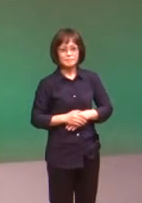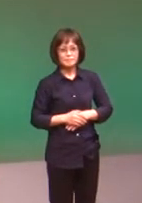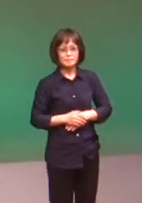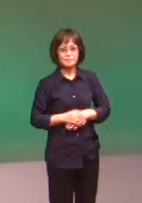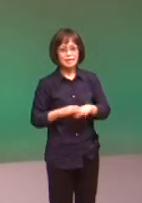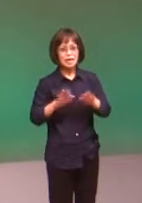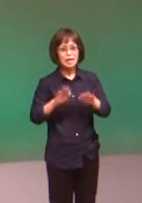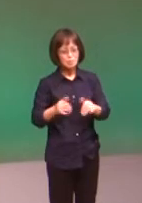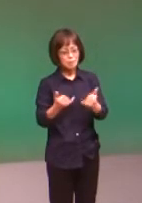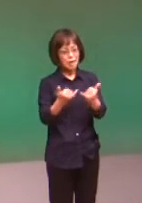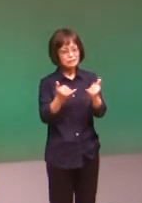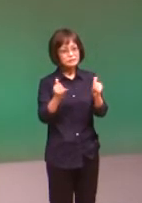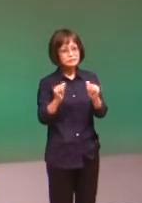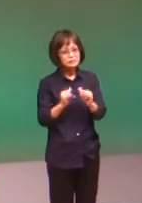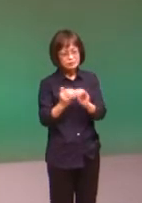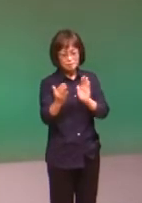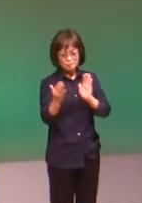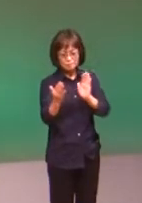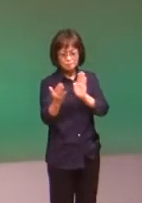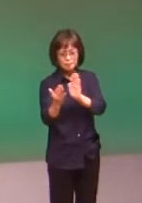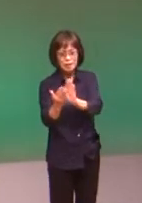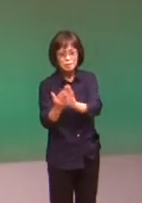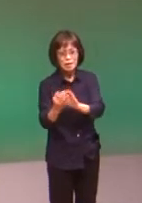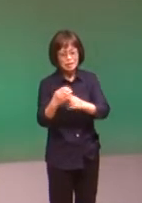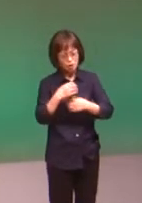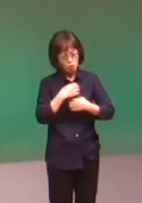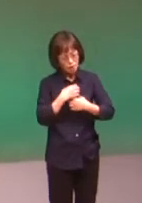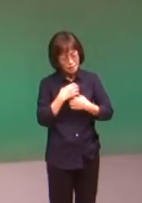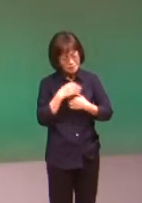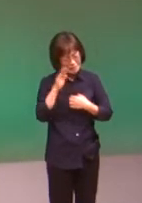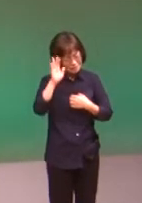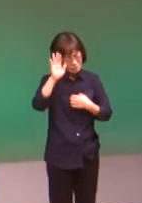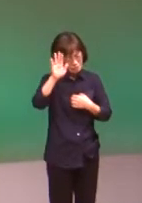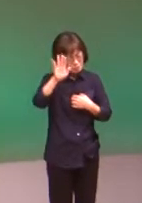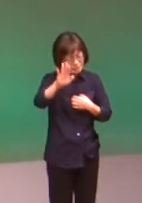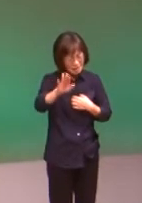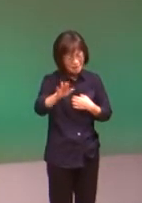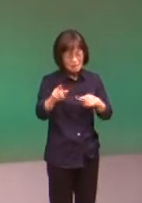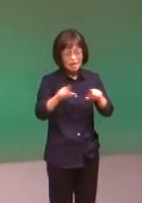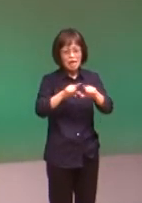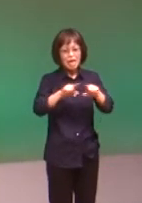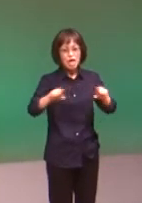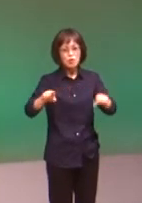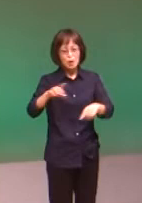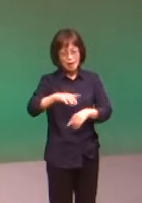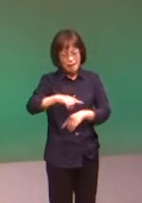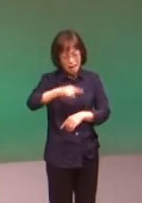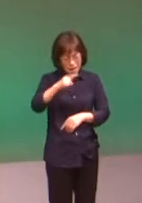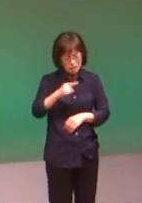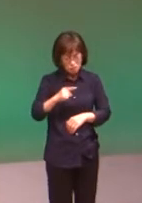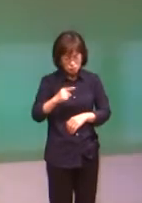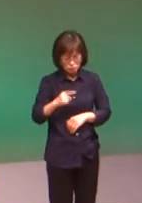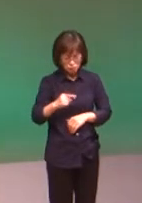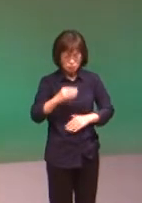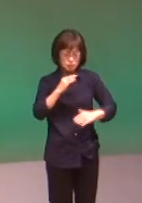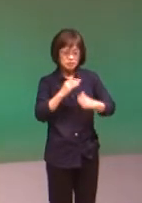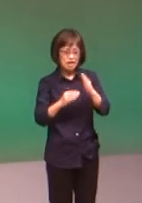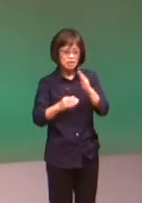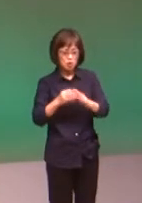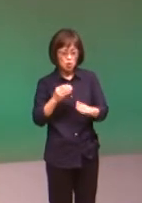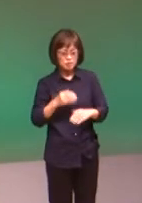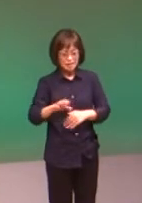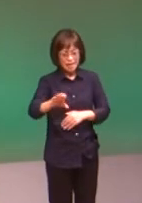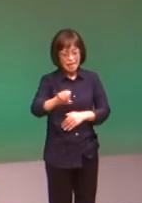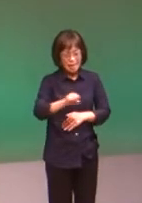Before the terrifying prospects now available to humanity, we see even more clearly that peace is the only